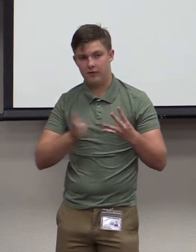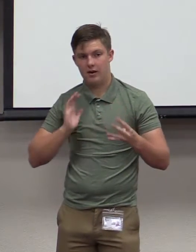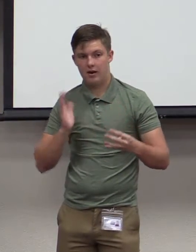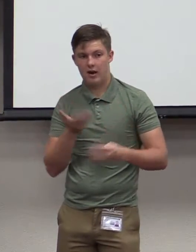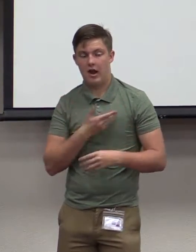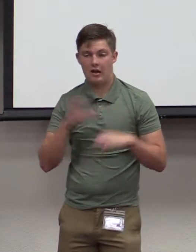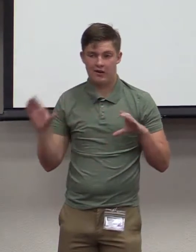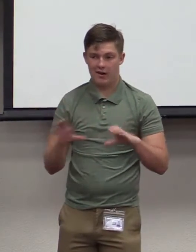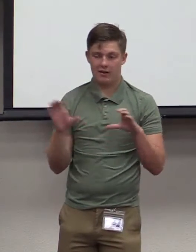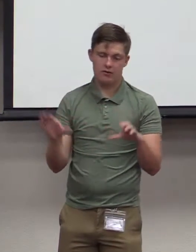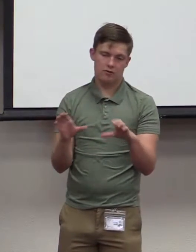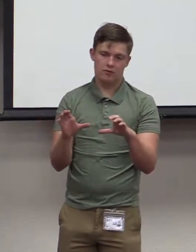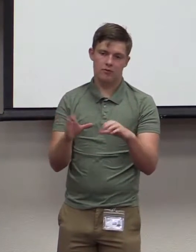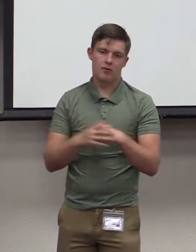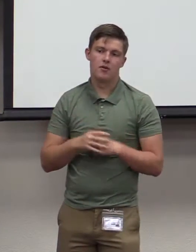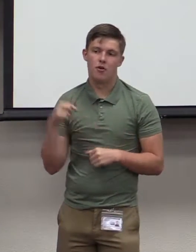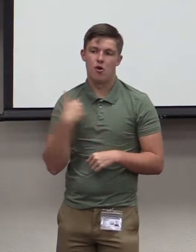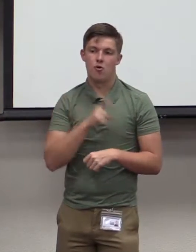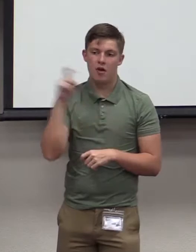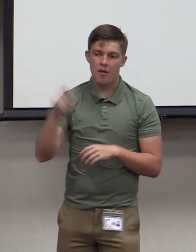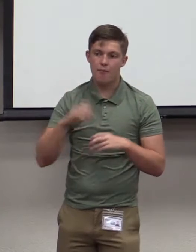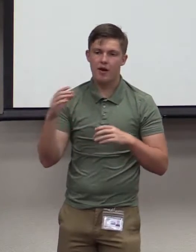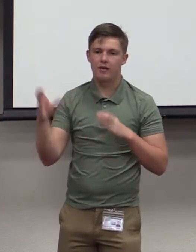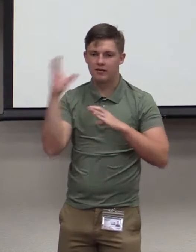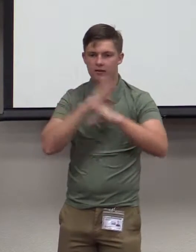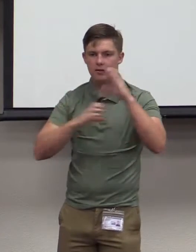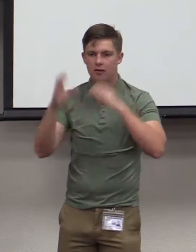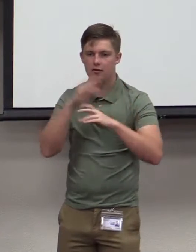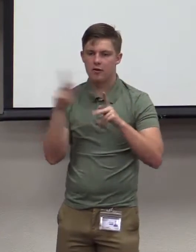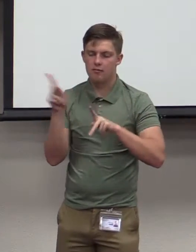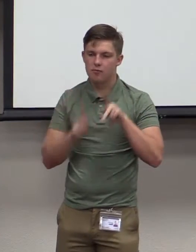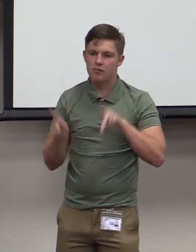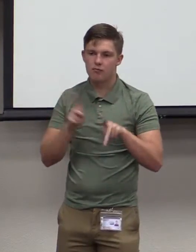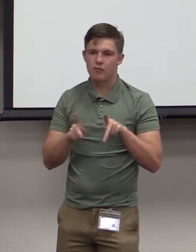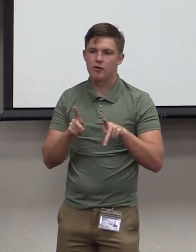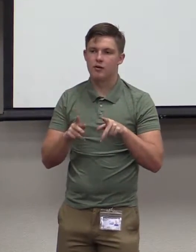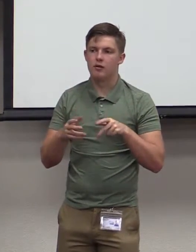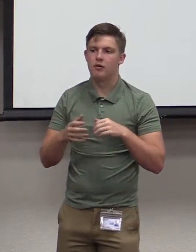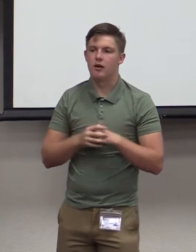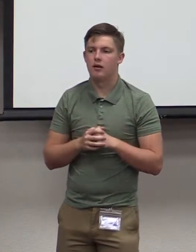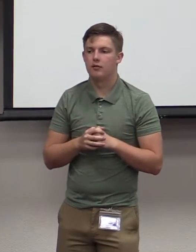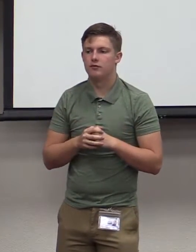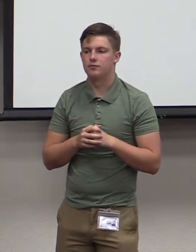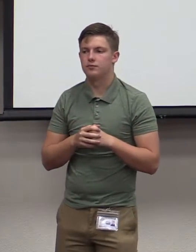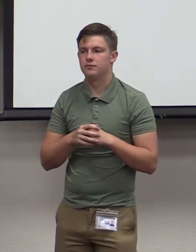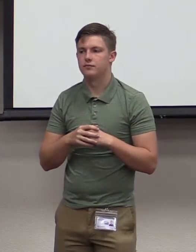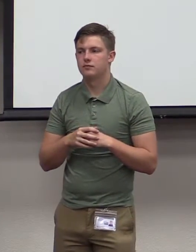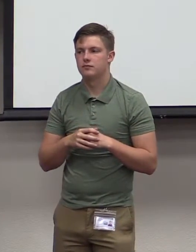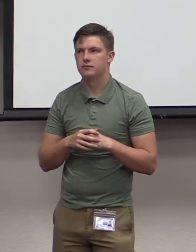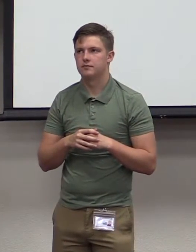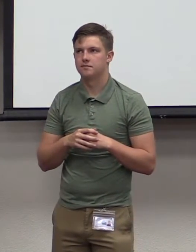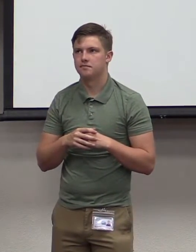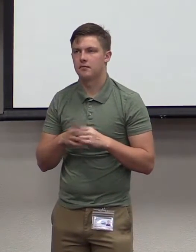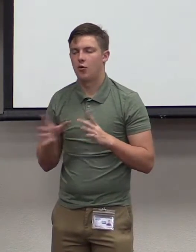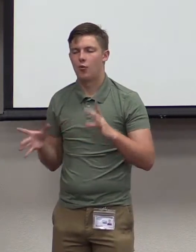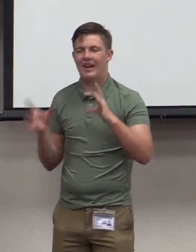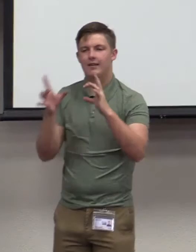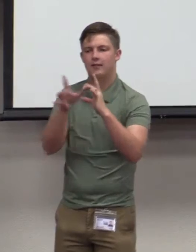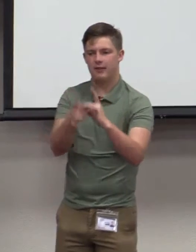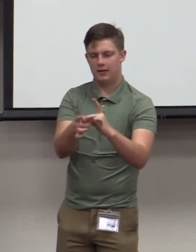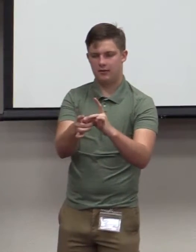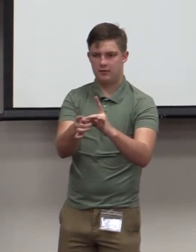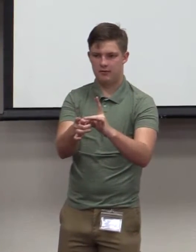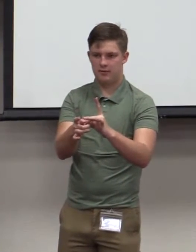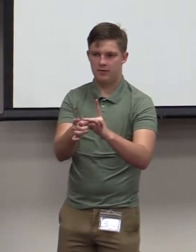our actions. We must seek to be people of reconciliation. There's a